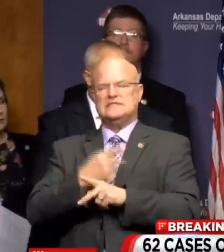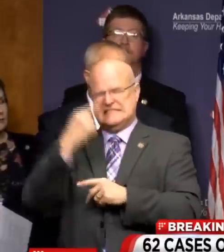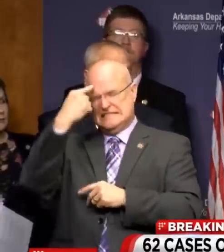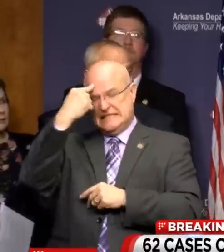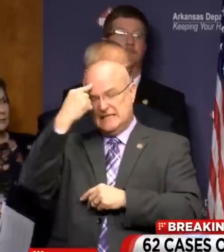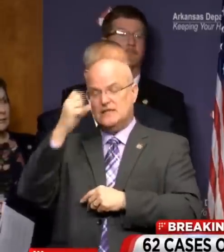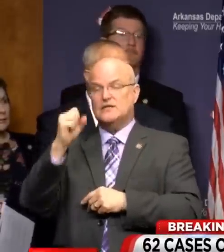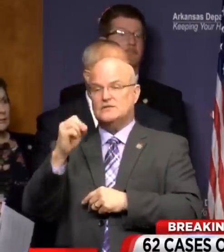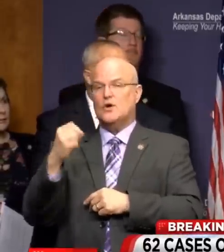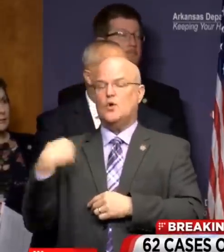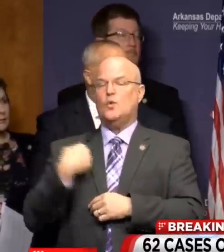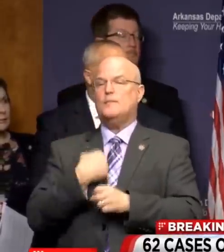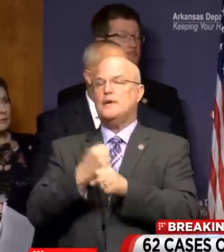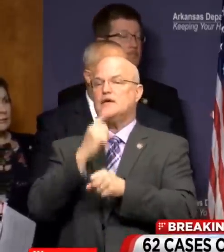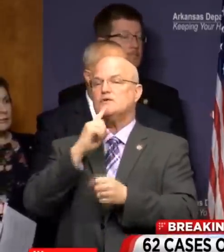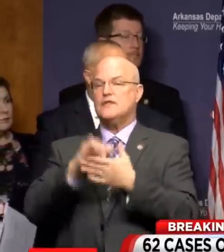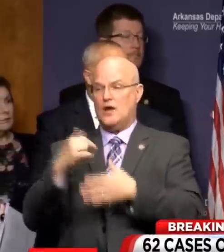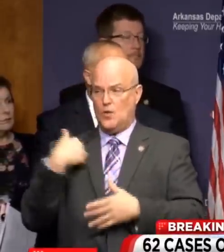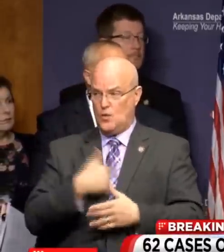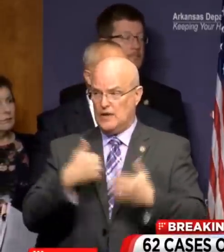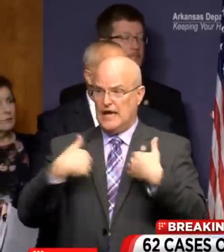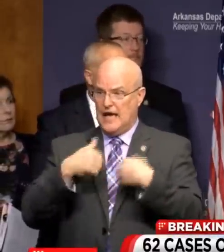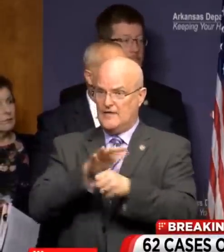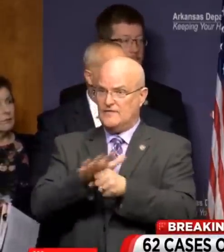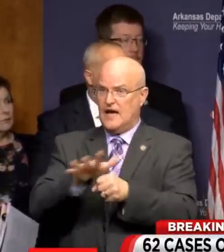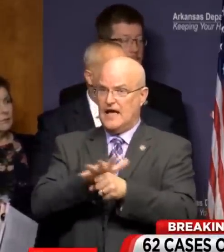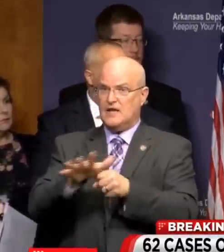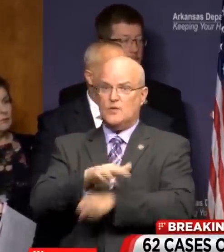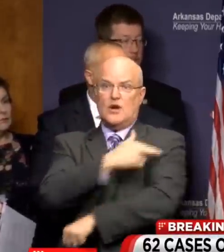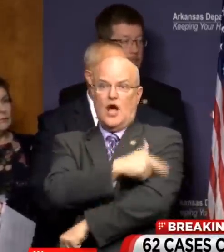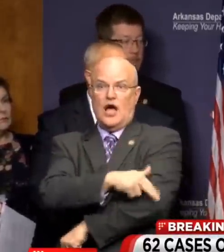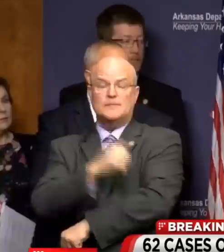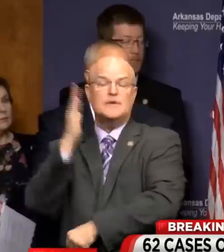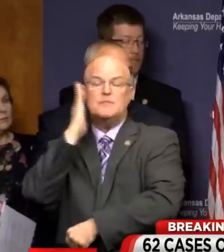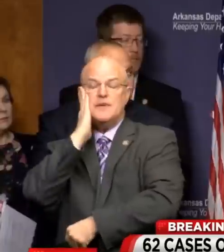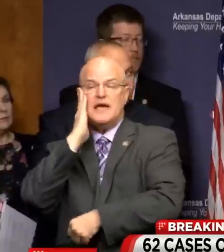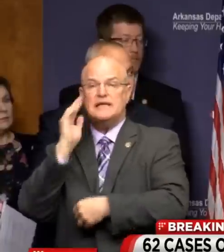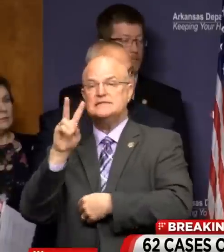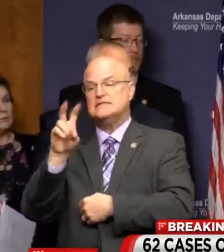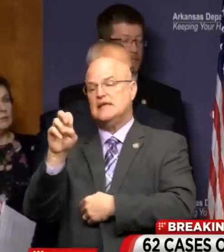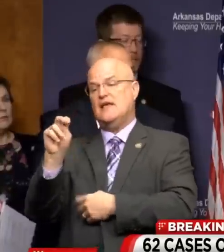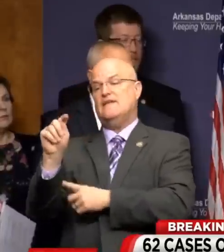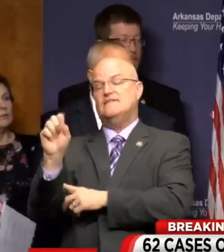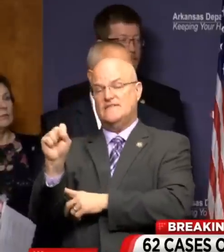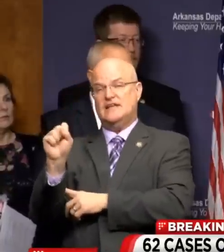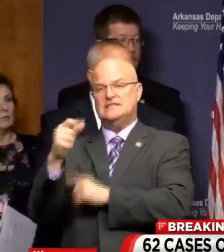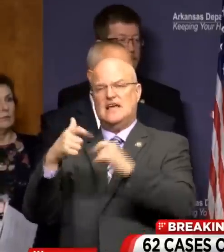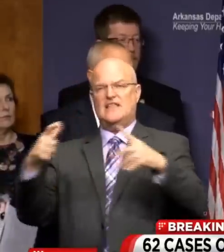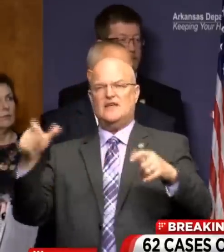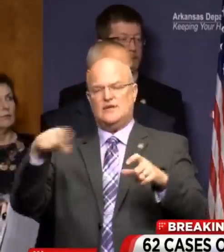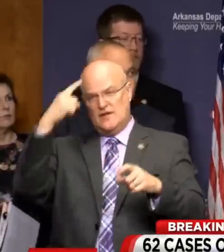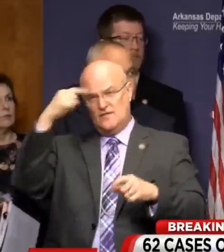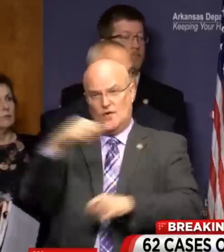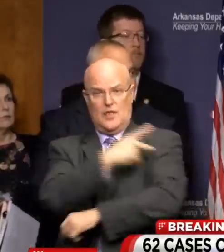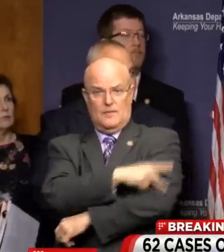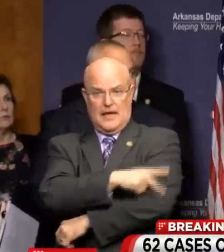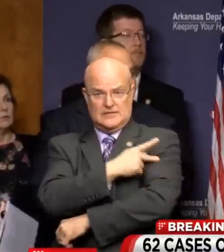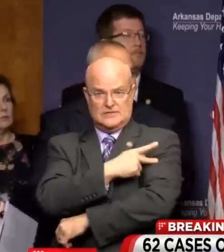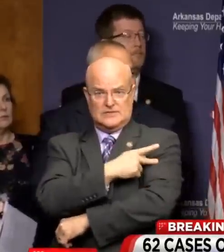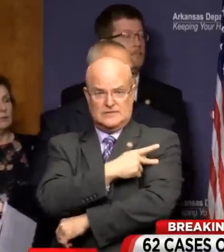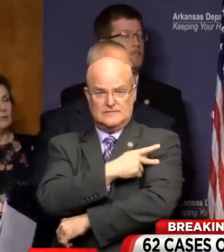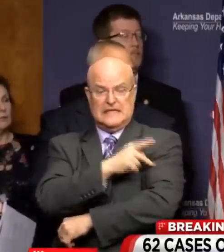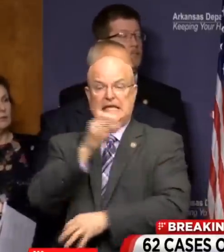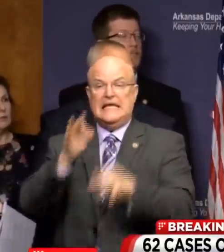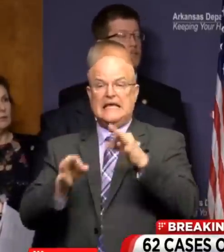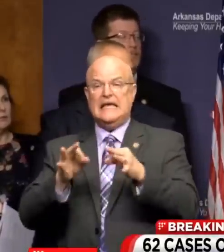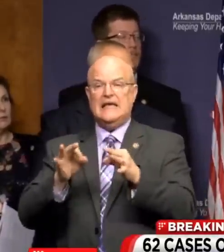are making sure that we have adequate hospital beds, ventilators, other needs that we will have for our patients